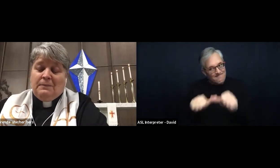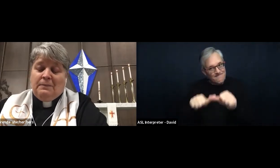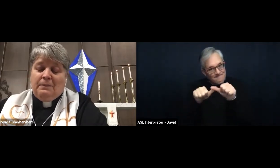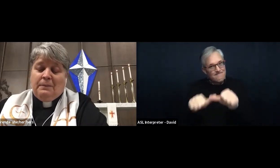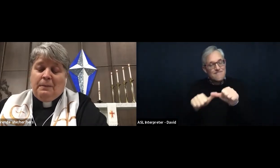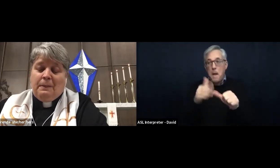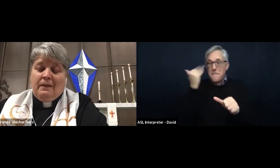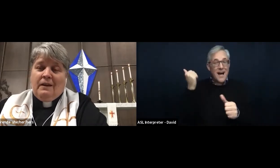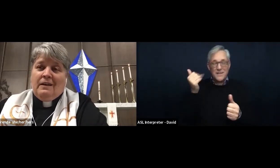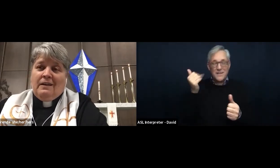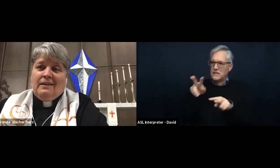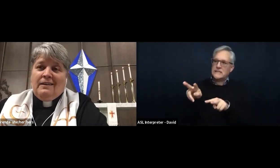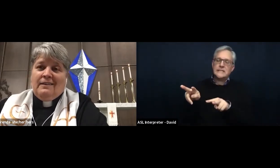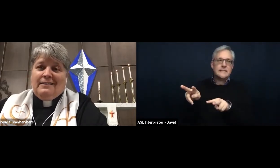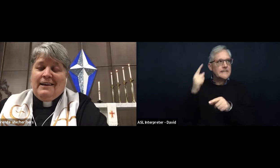disagree?